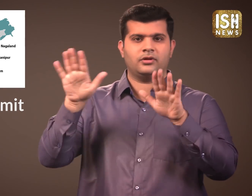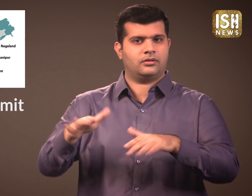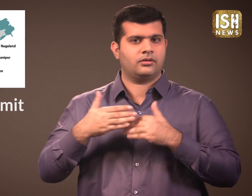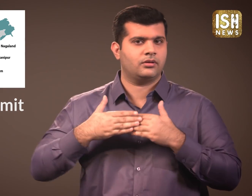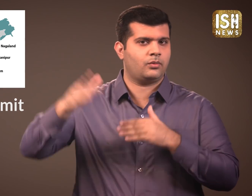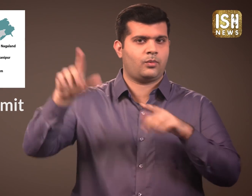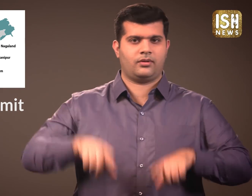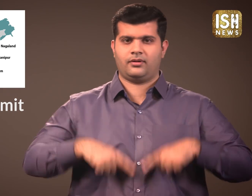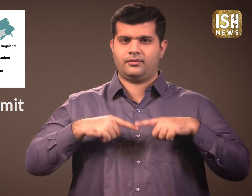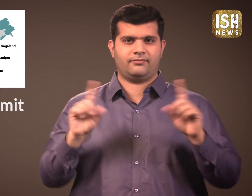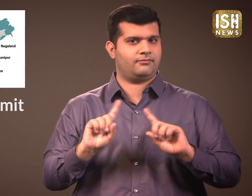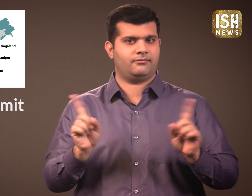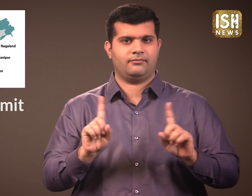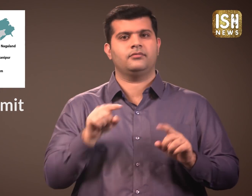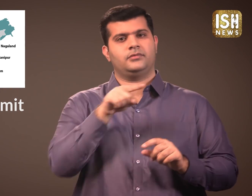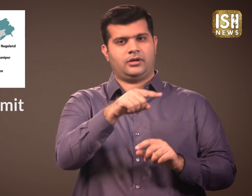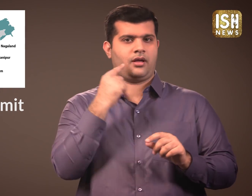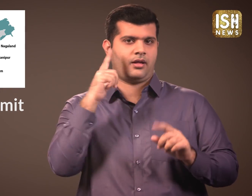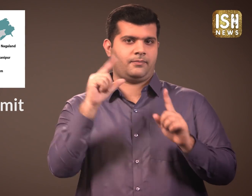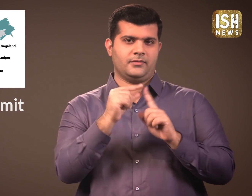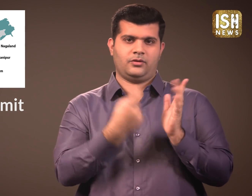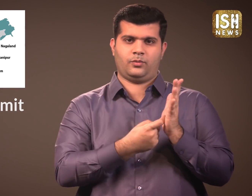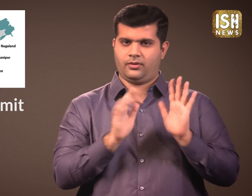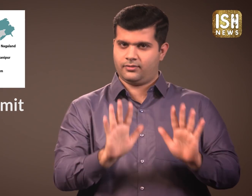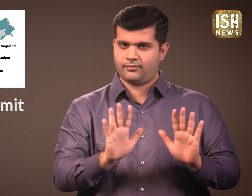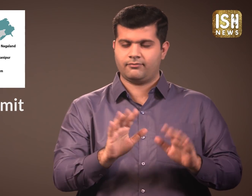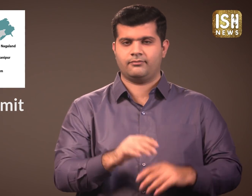year. They cannot live there for longer.